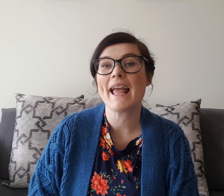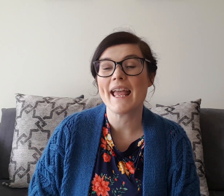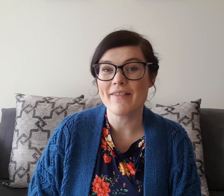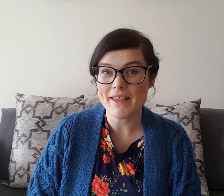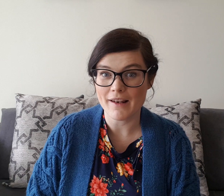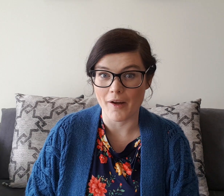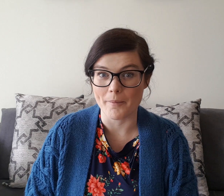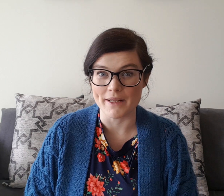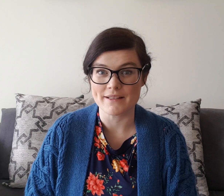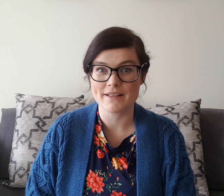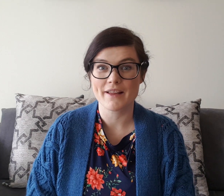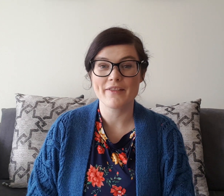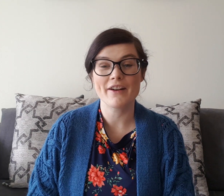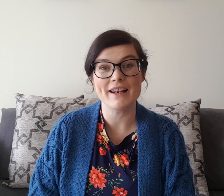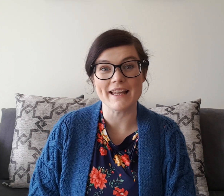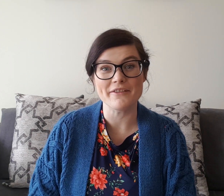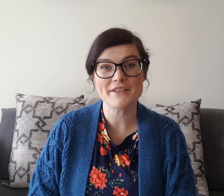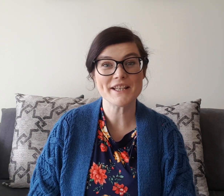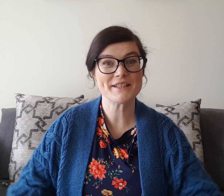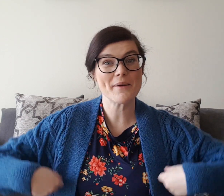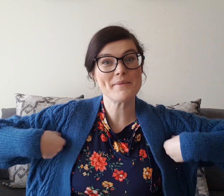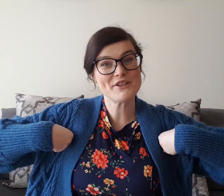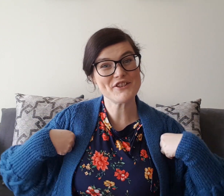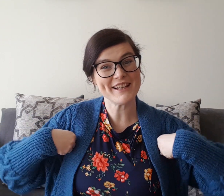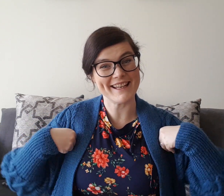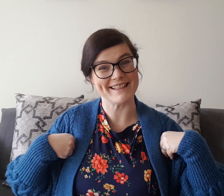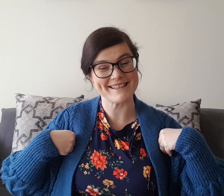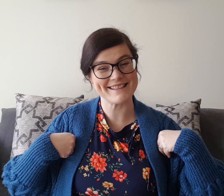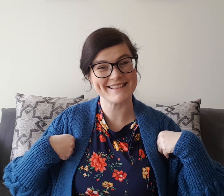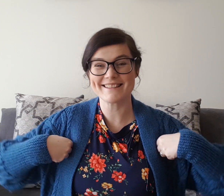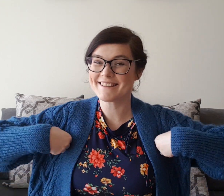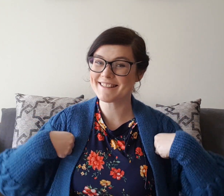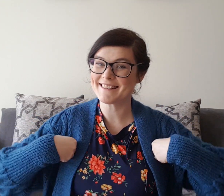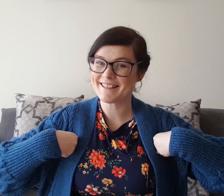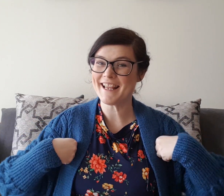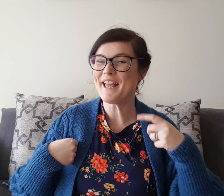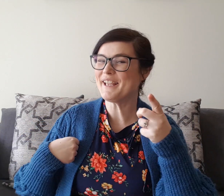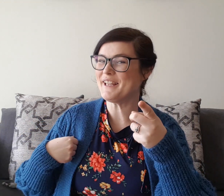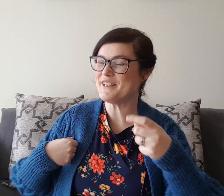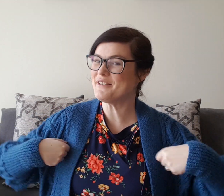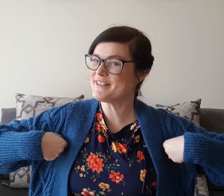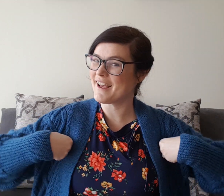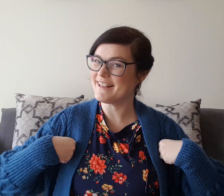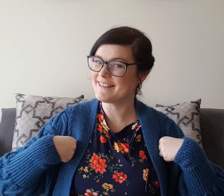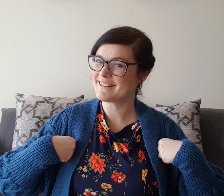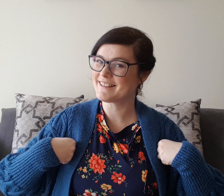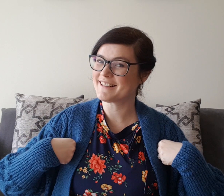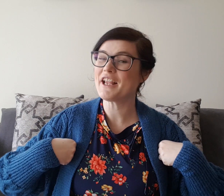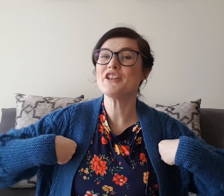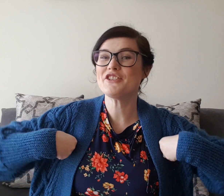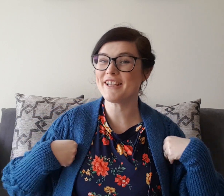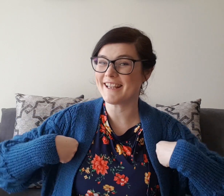In the allotment, there lived some chickens. Can you sign?